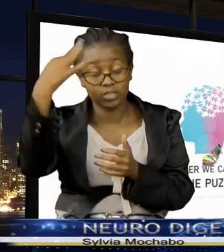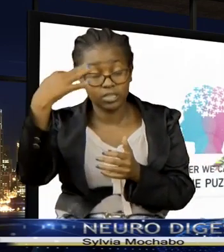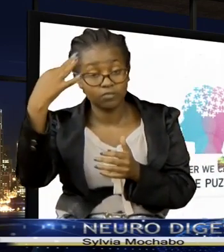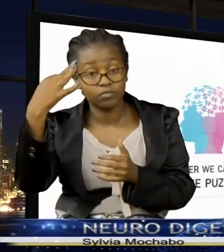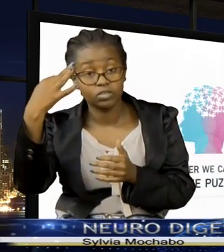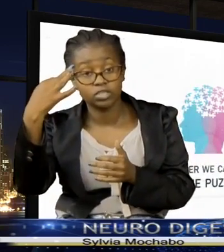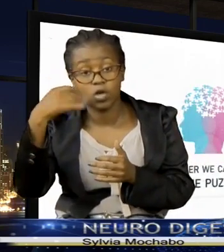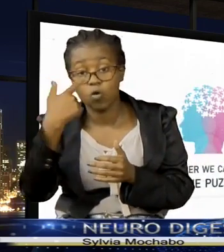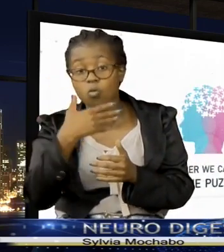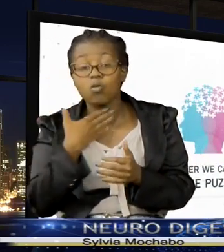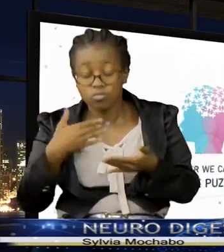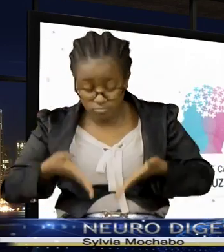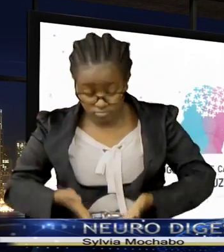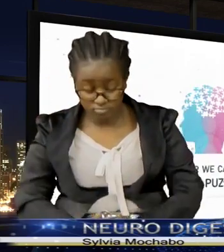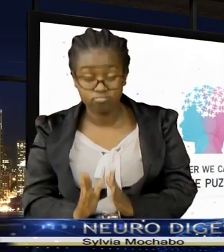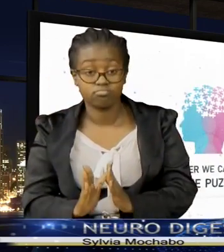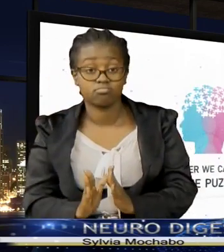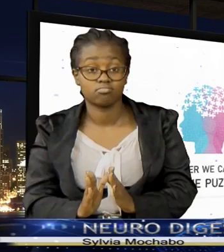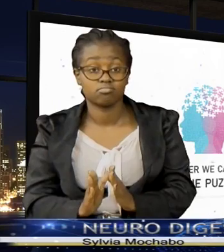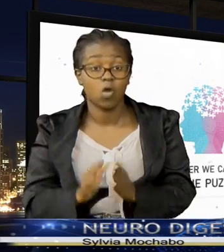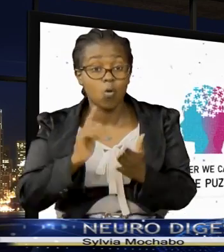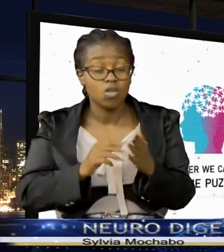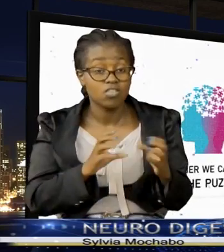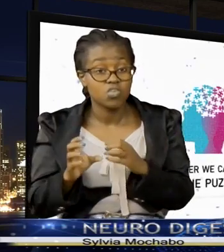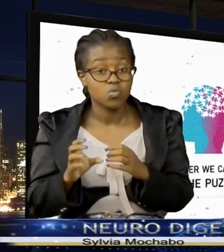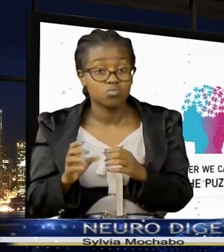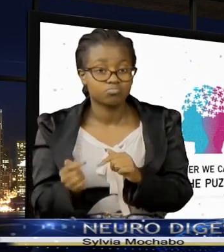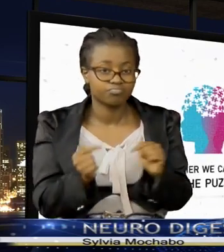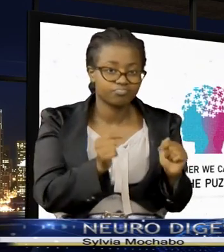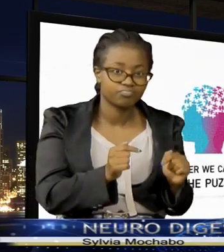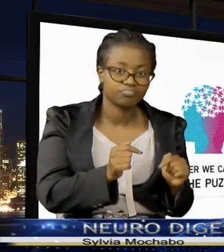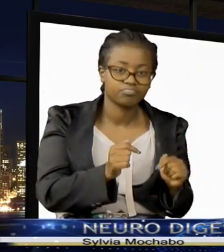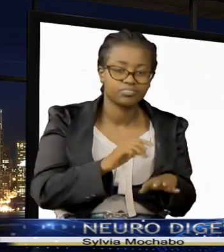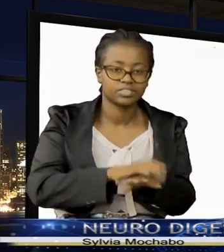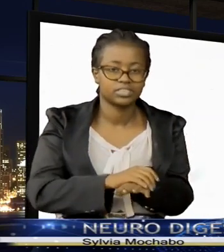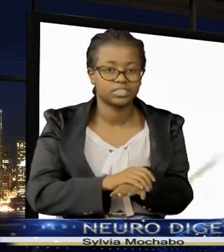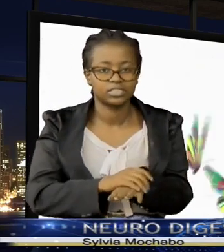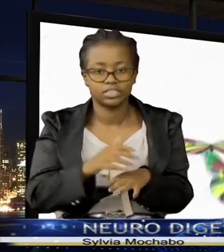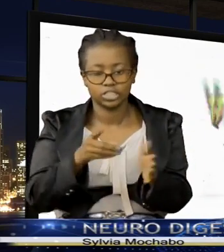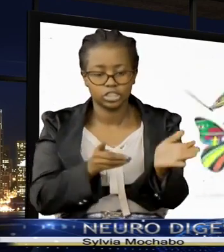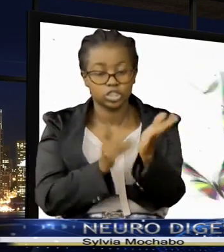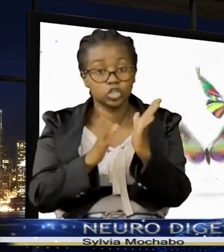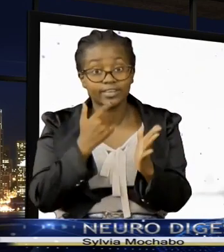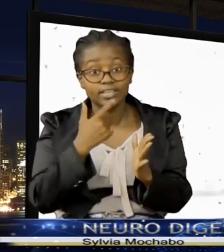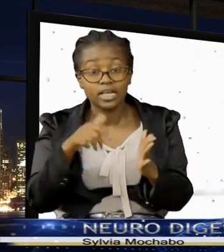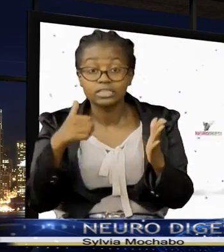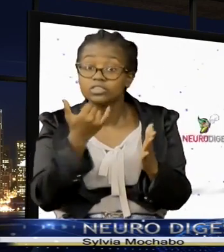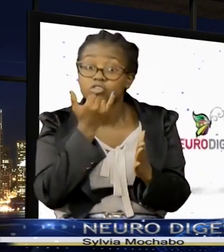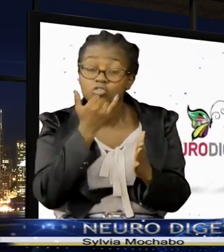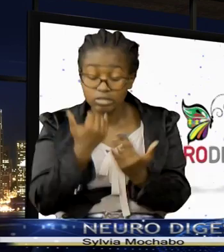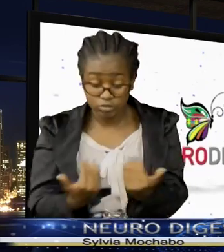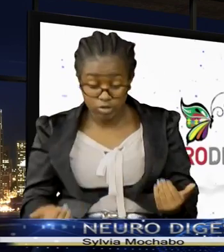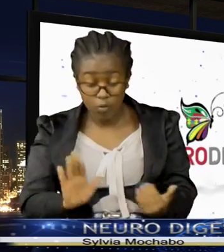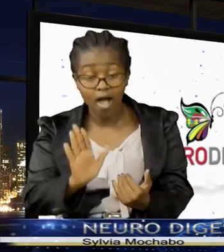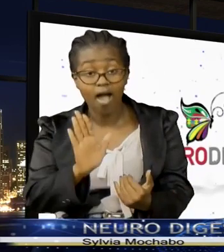newlyweds who would like to give birth, what will they do when they come and find out that, hey, the doctor just says something is wrong, your